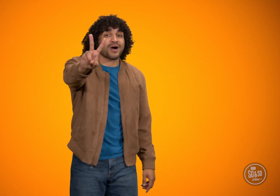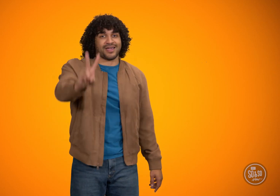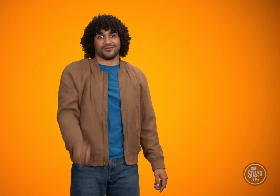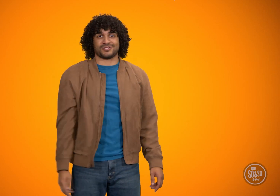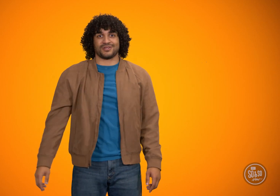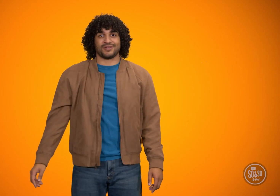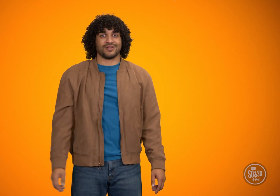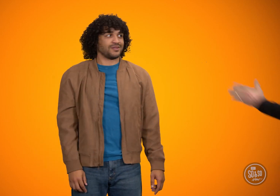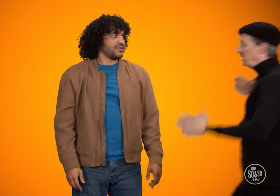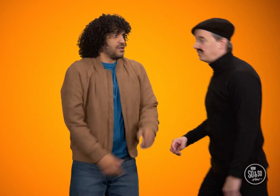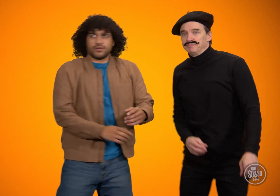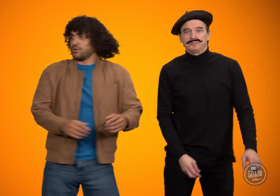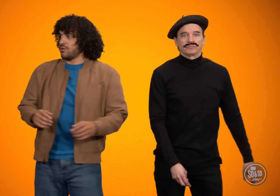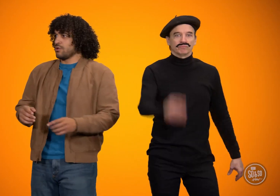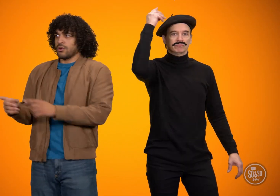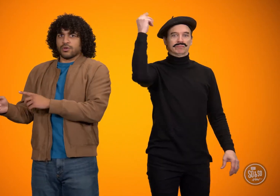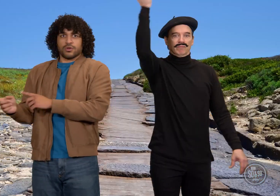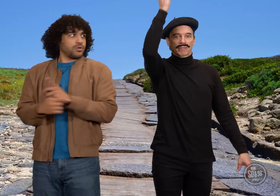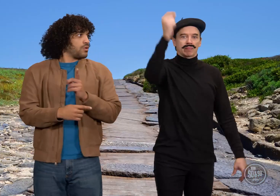miles I've got it